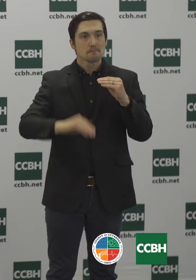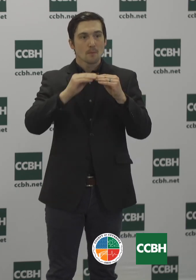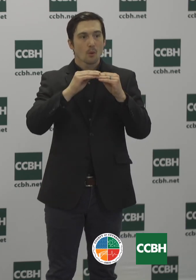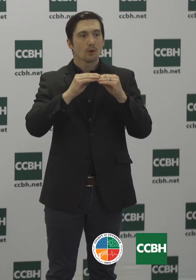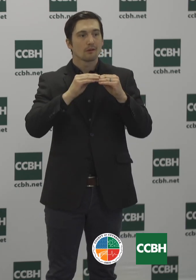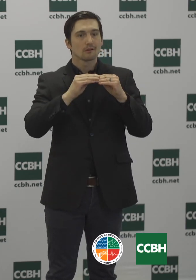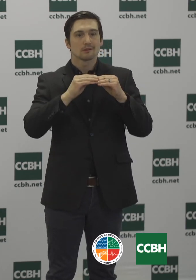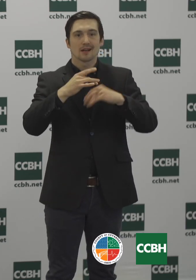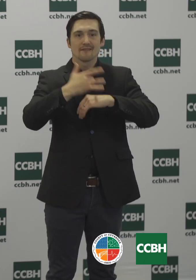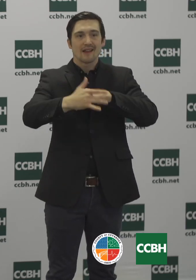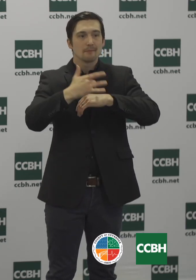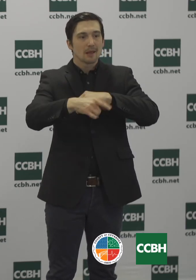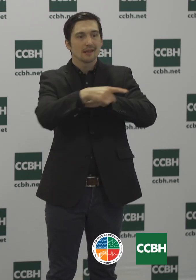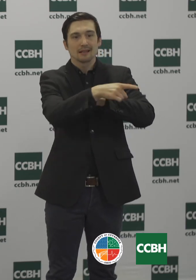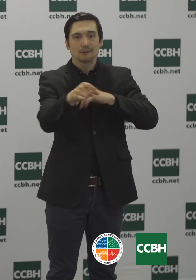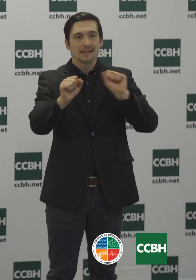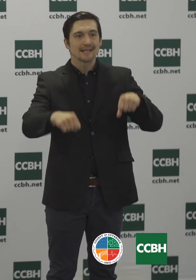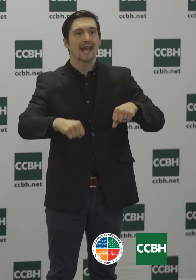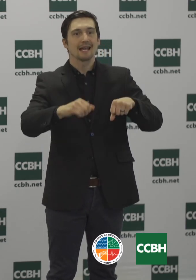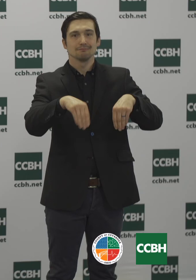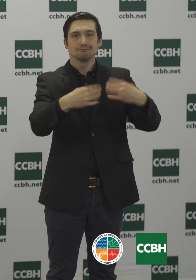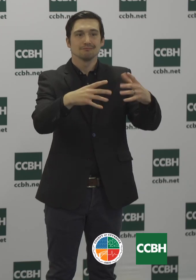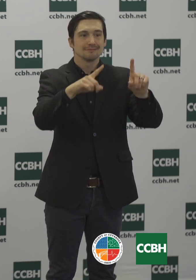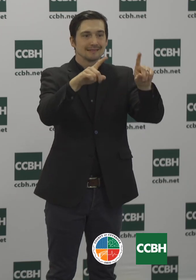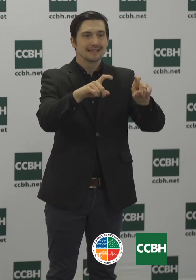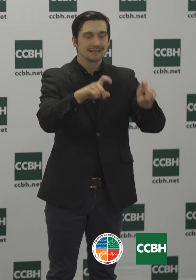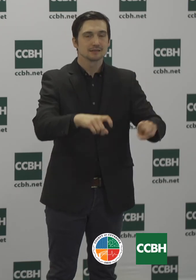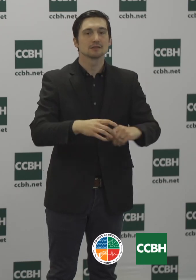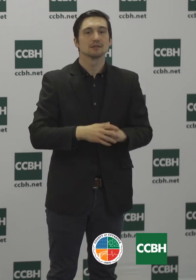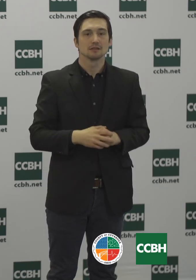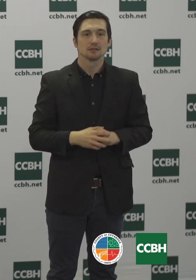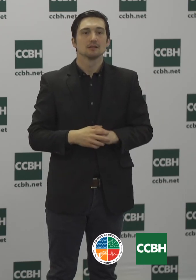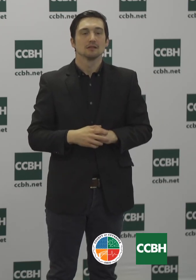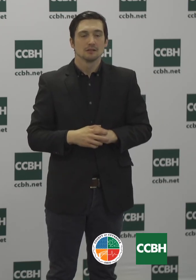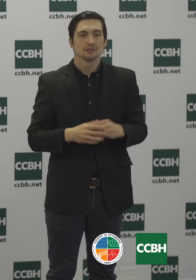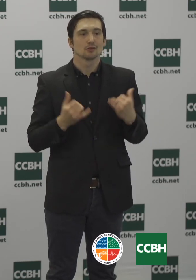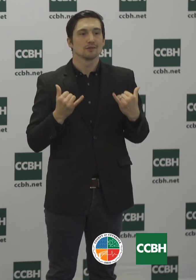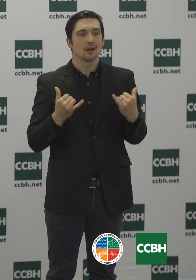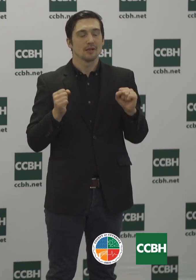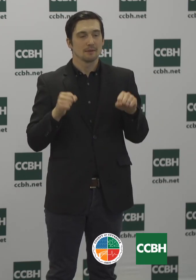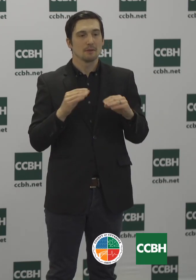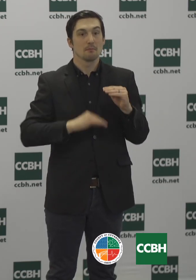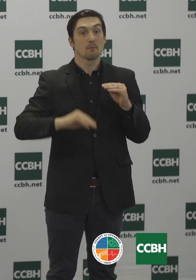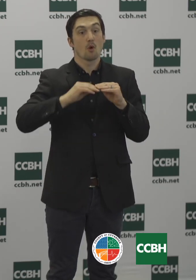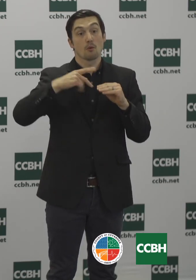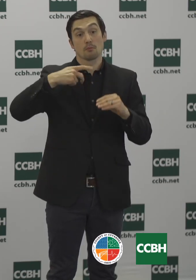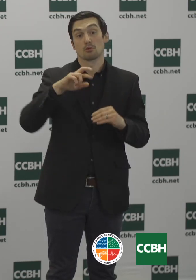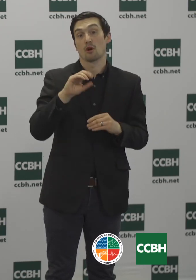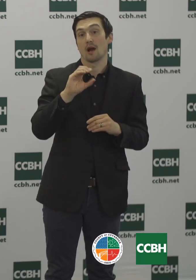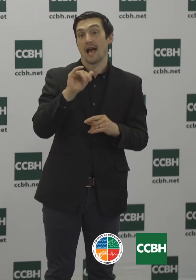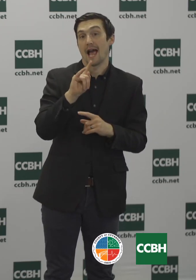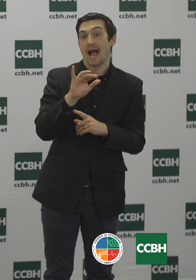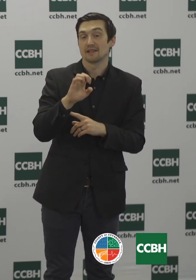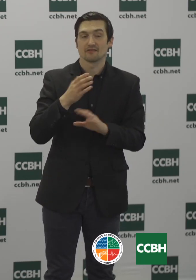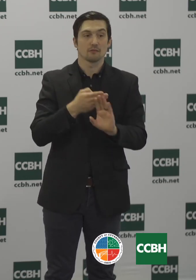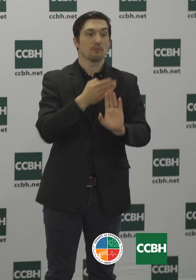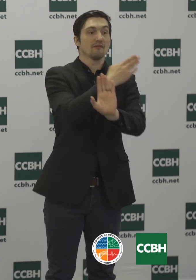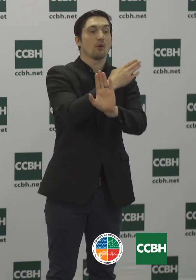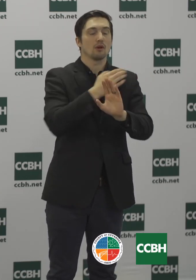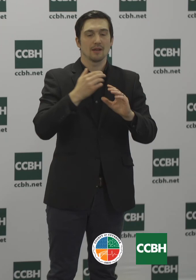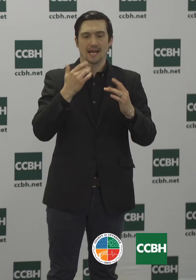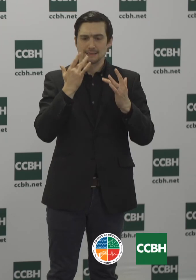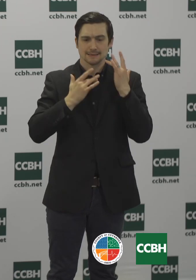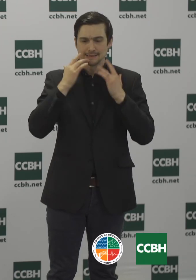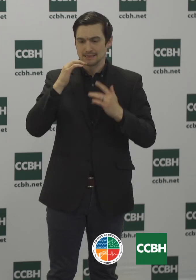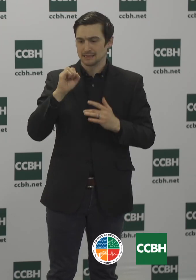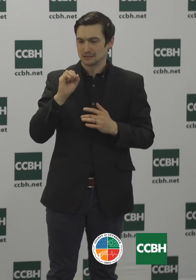places which include in that and be more proactive rather than just reactive in the past. When we had a few swabs, we were mostly doing places where